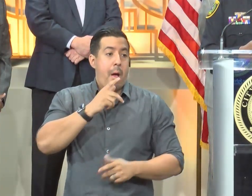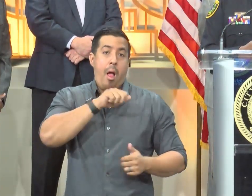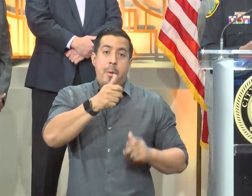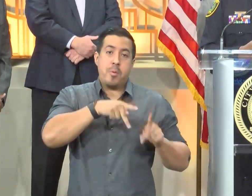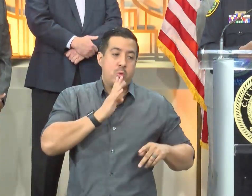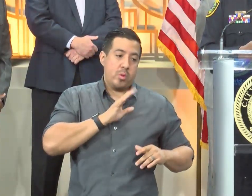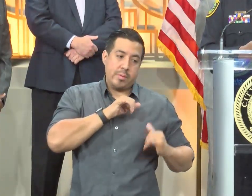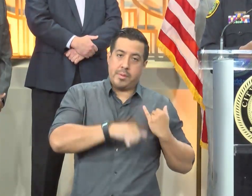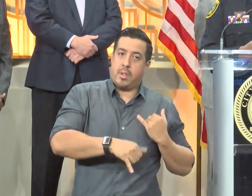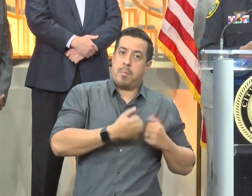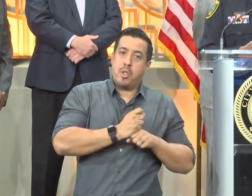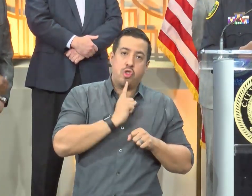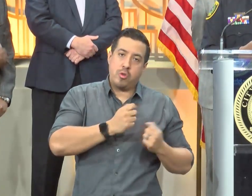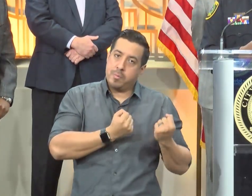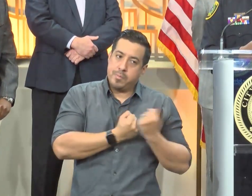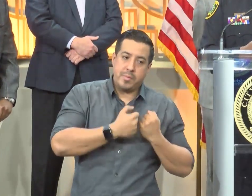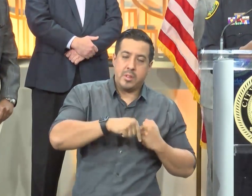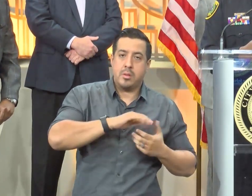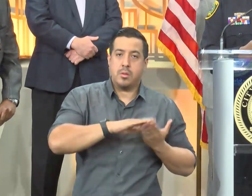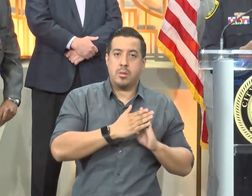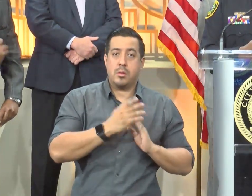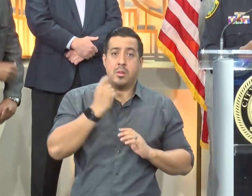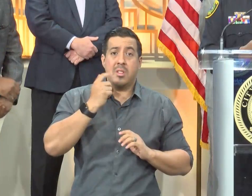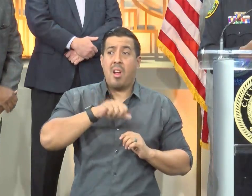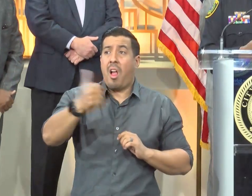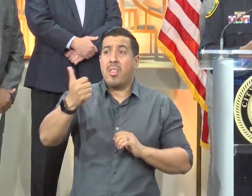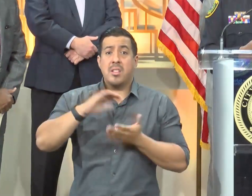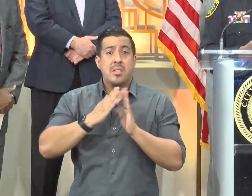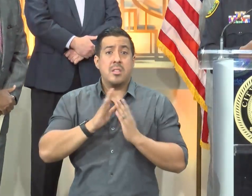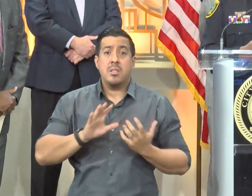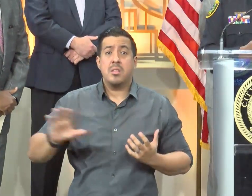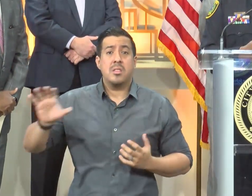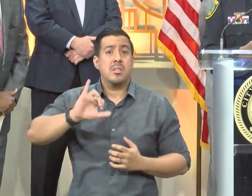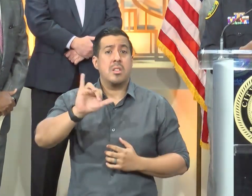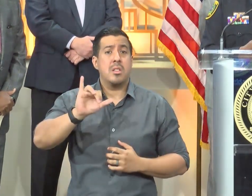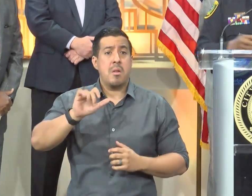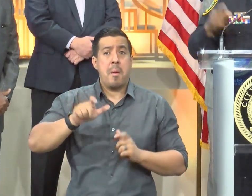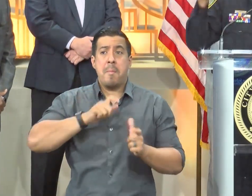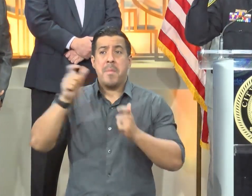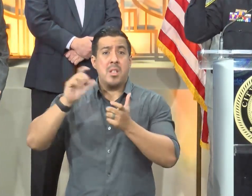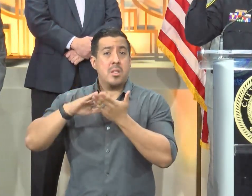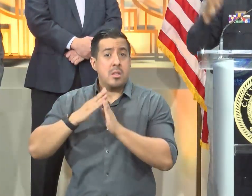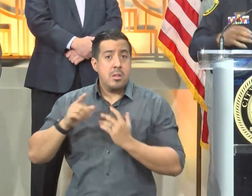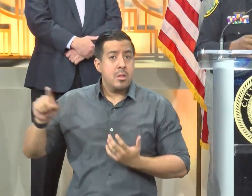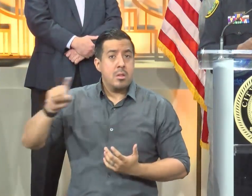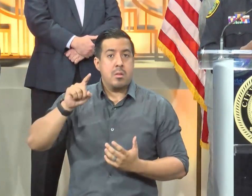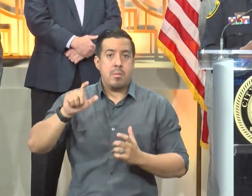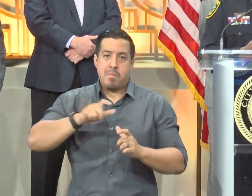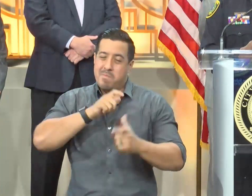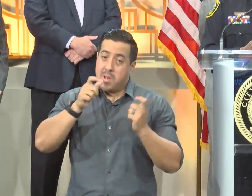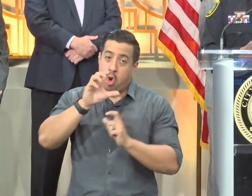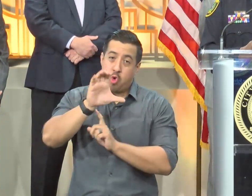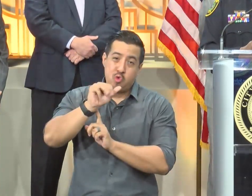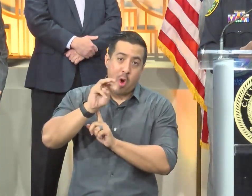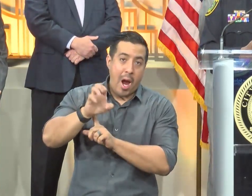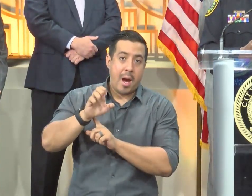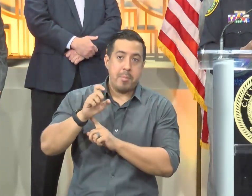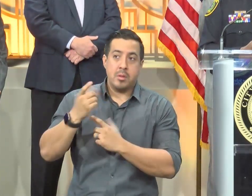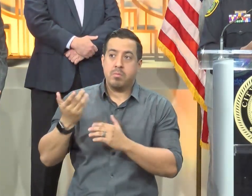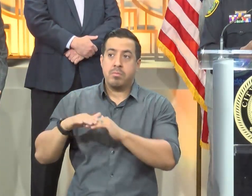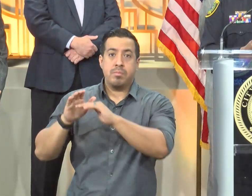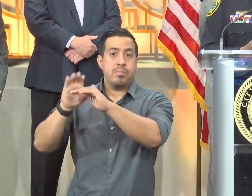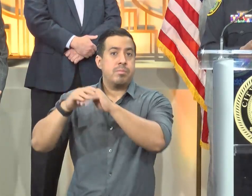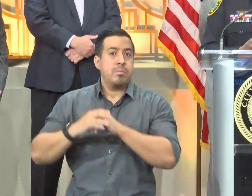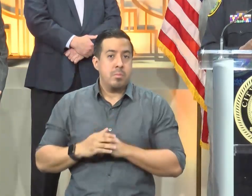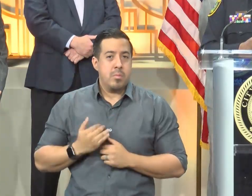you something, just as any other city right now, major city, major crime. I know a